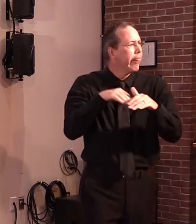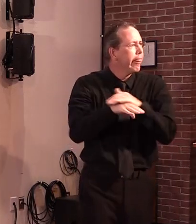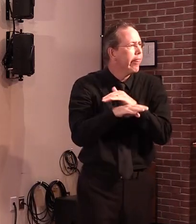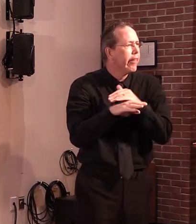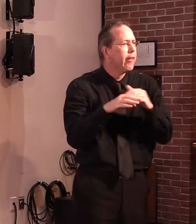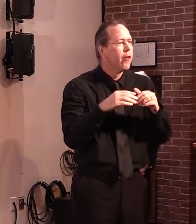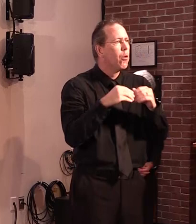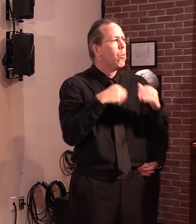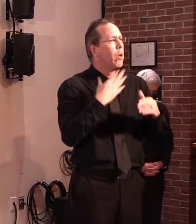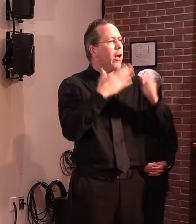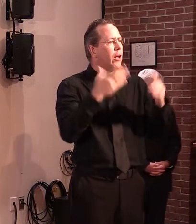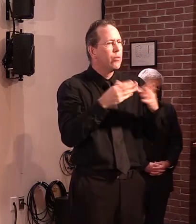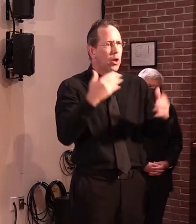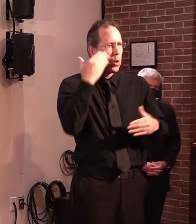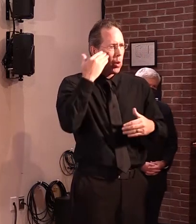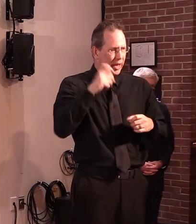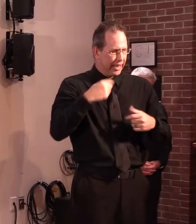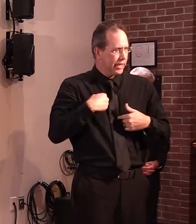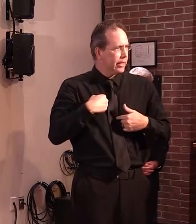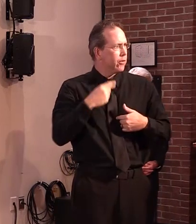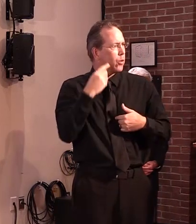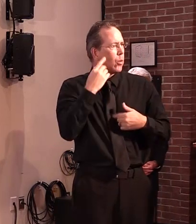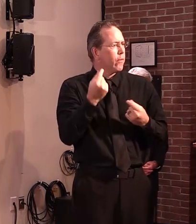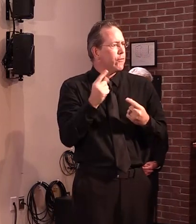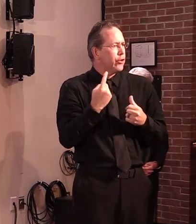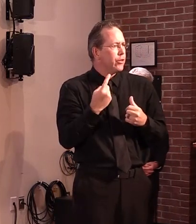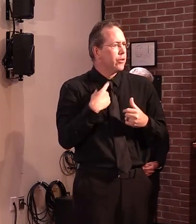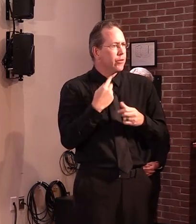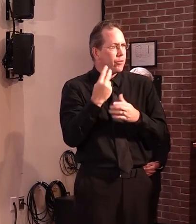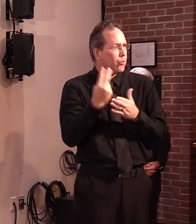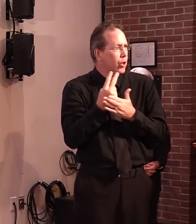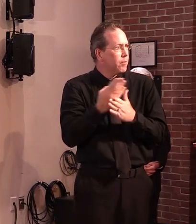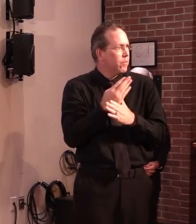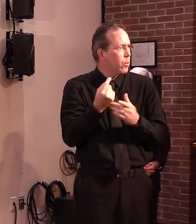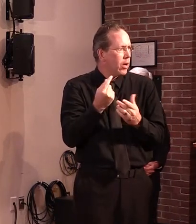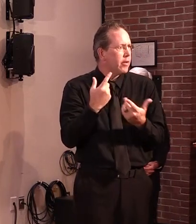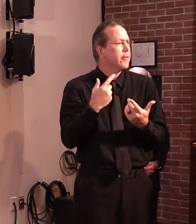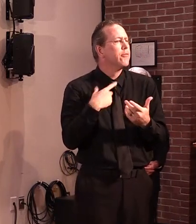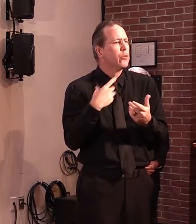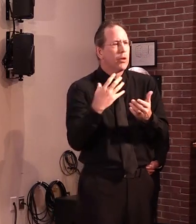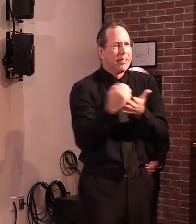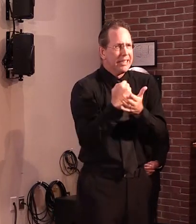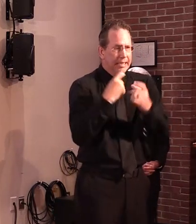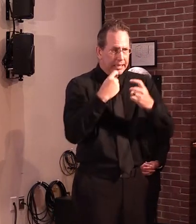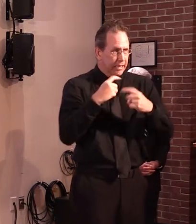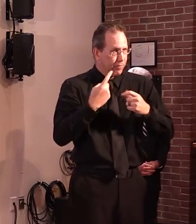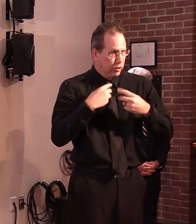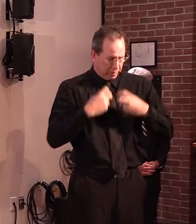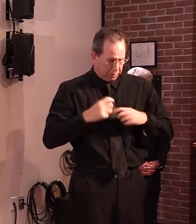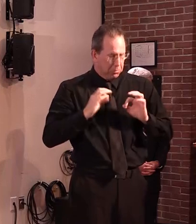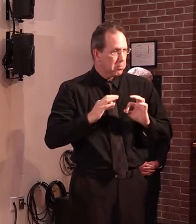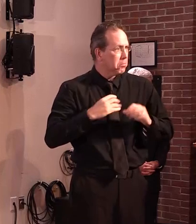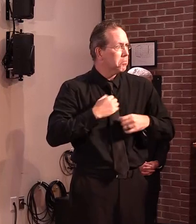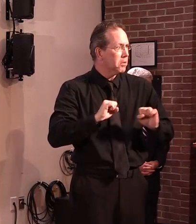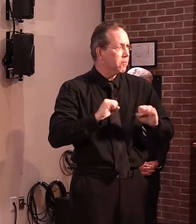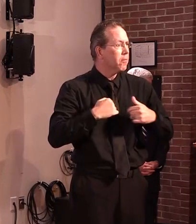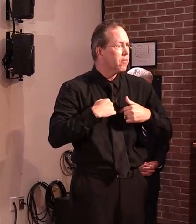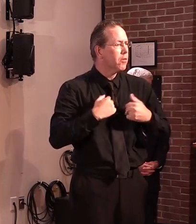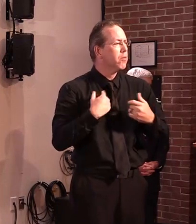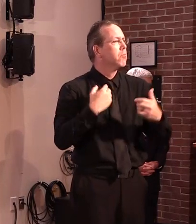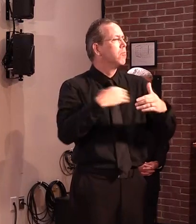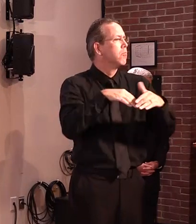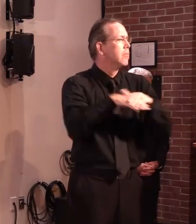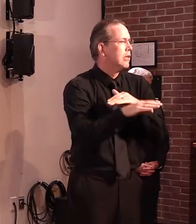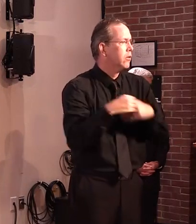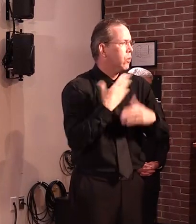hours. So when you're dealing with screening, it is a very, very good test. As you mentioned, Vermont, with such